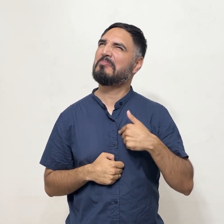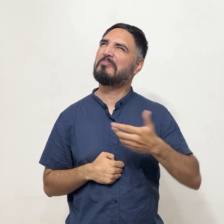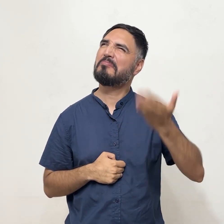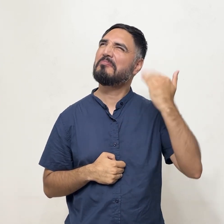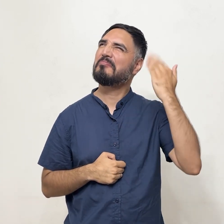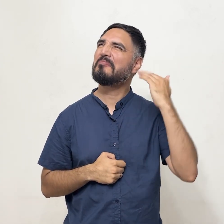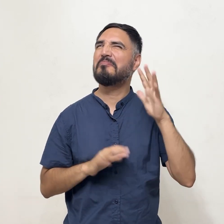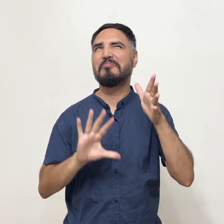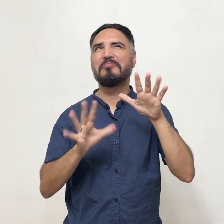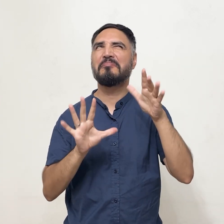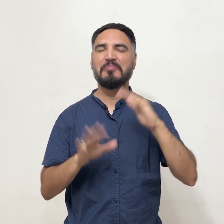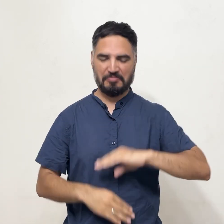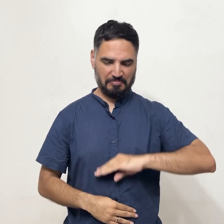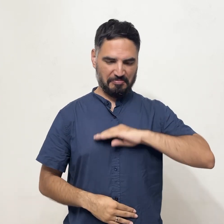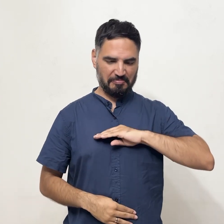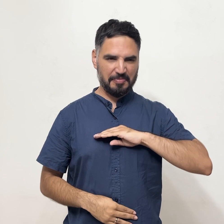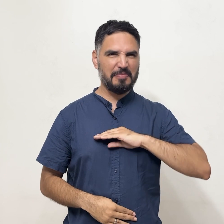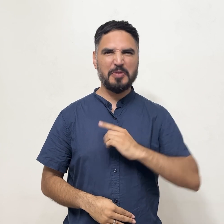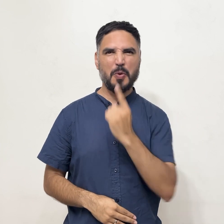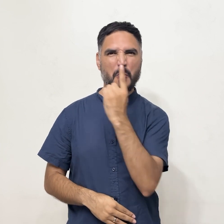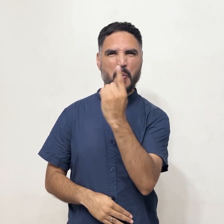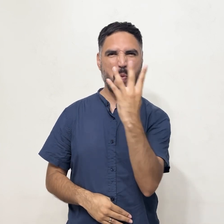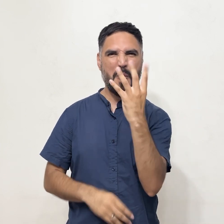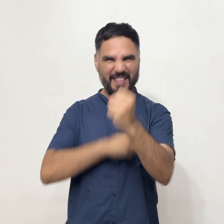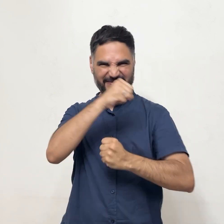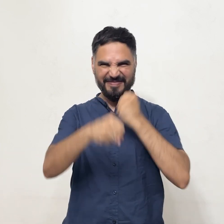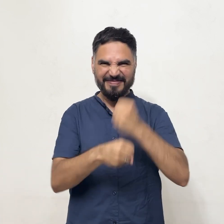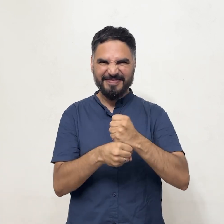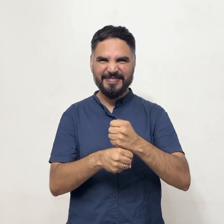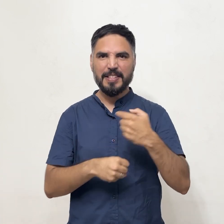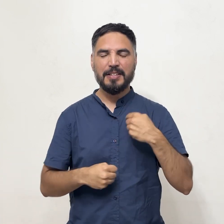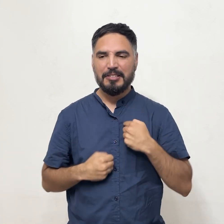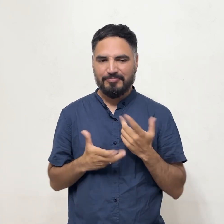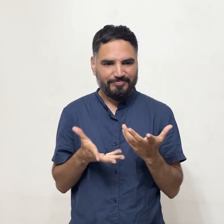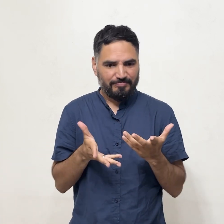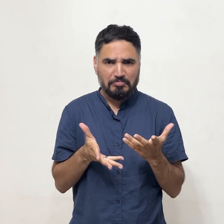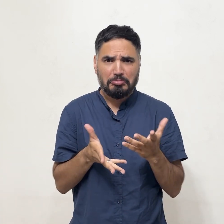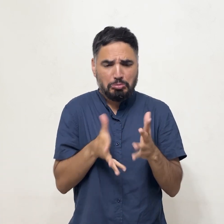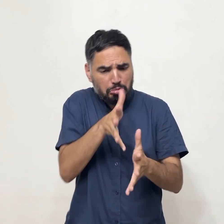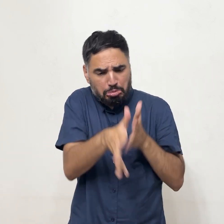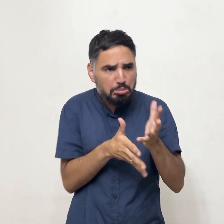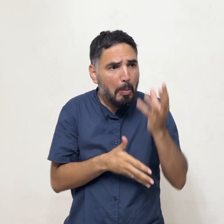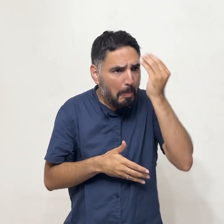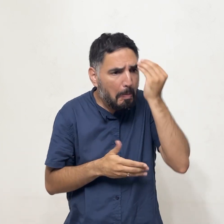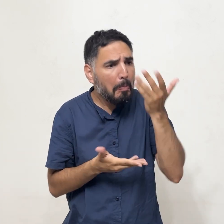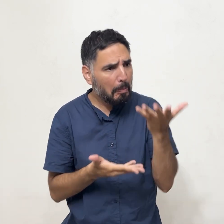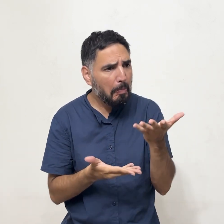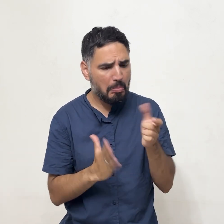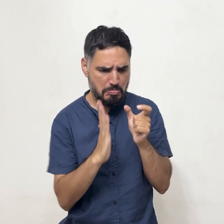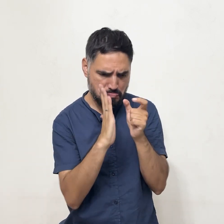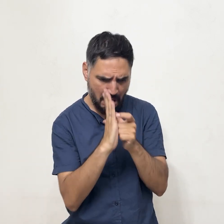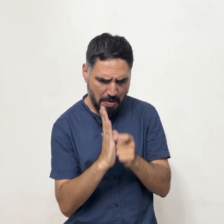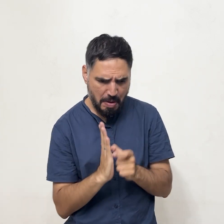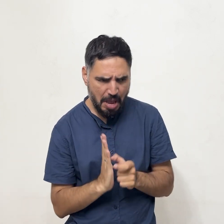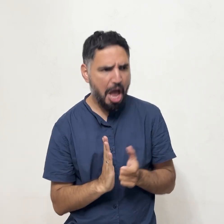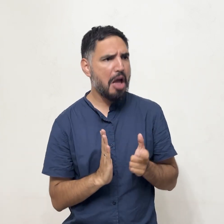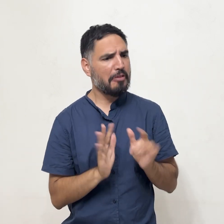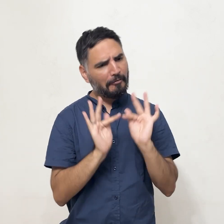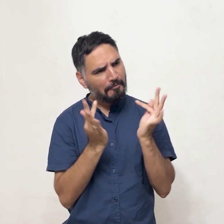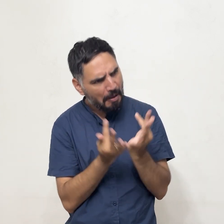or less when I was about 14 years old, and I already had quite a wide vocabulary in sign language. In